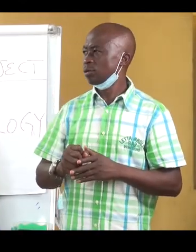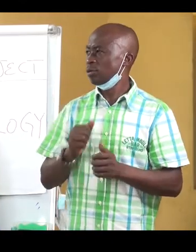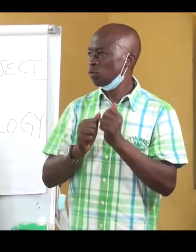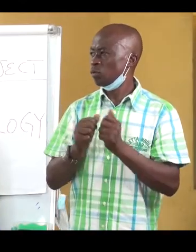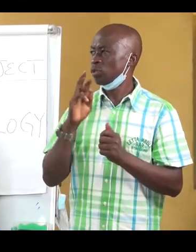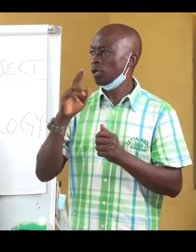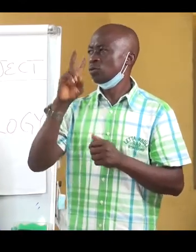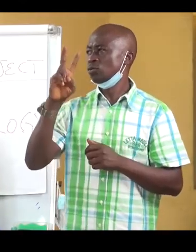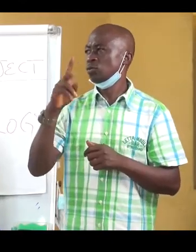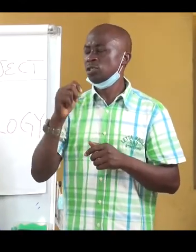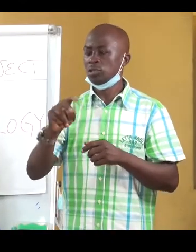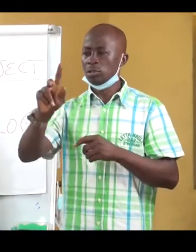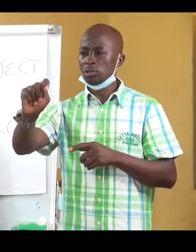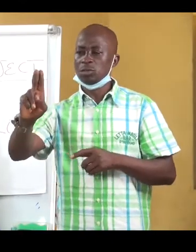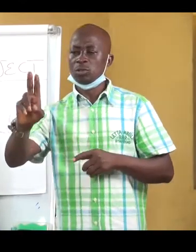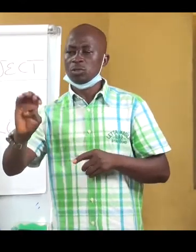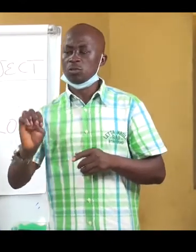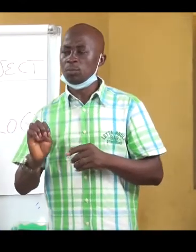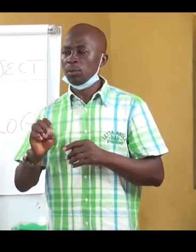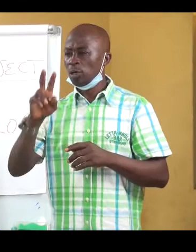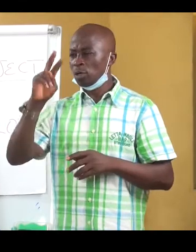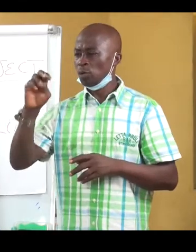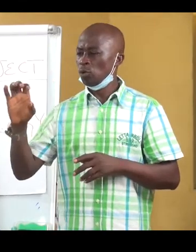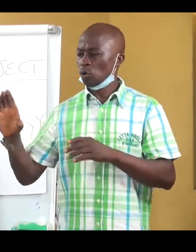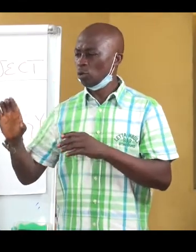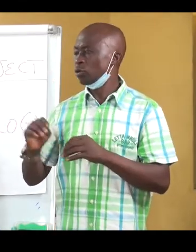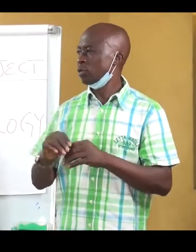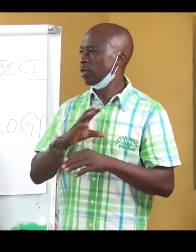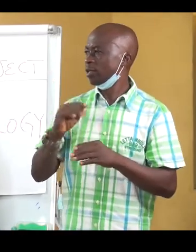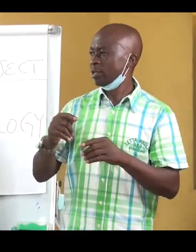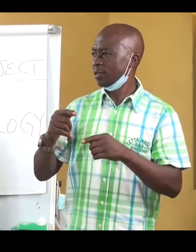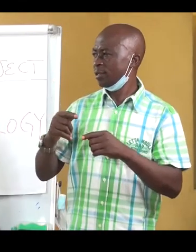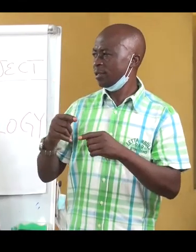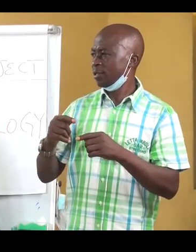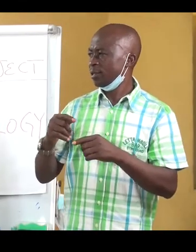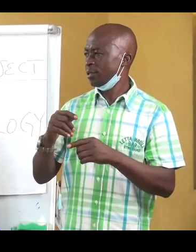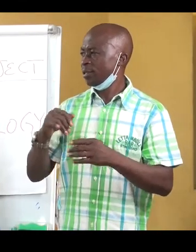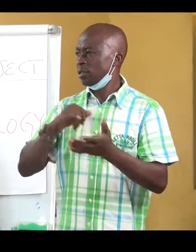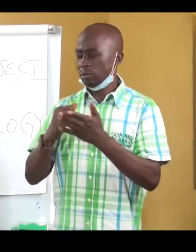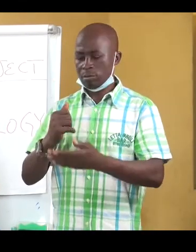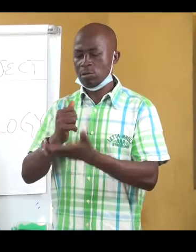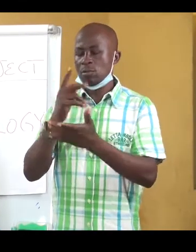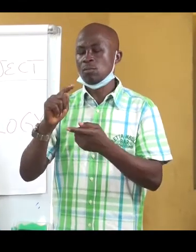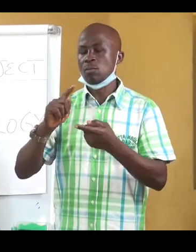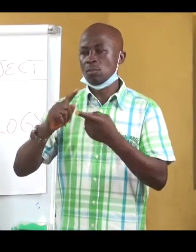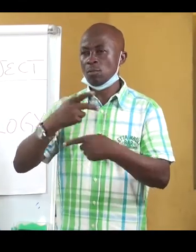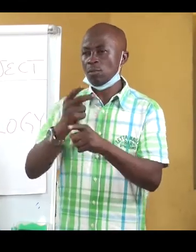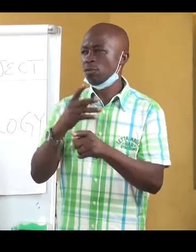and the generative nucleus. The tube nucleus helps in the production of the pollen tube, but the